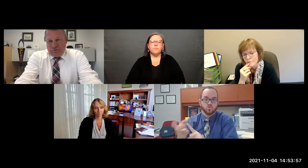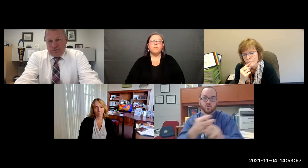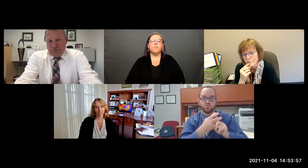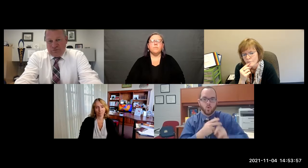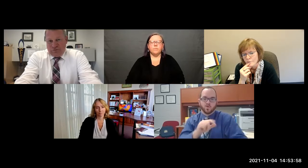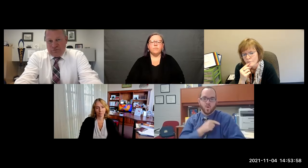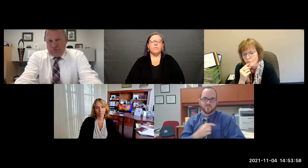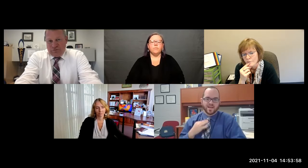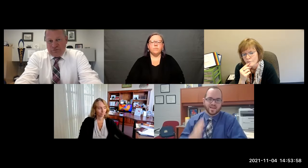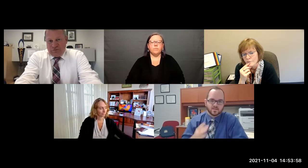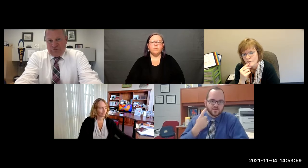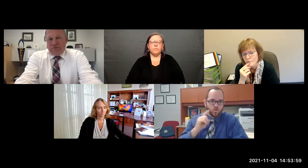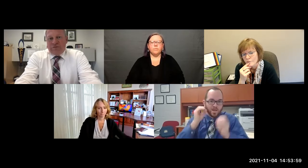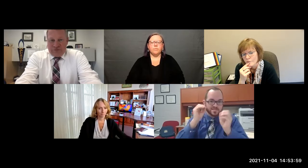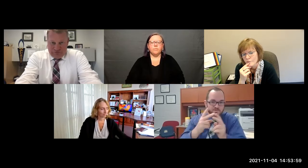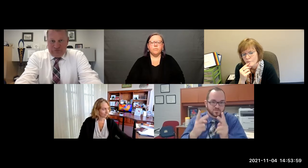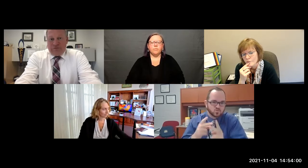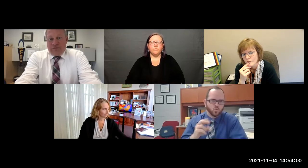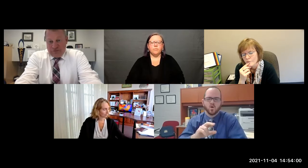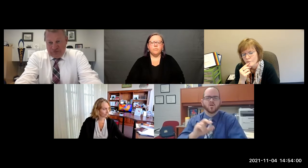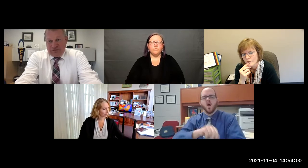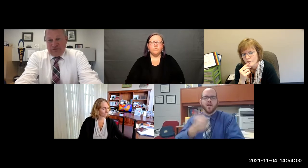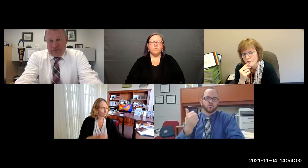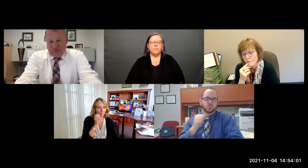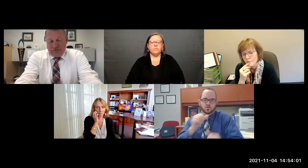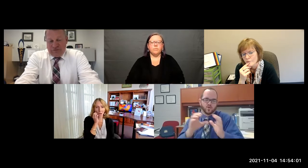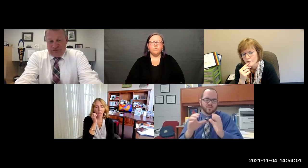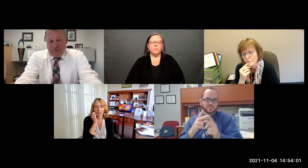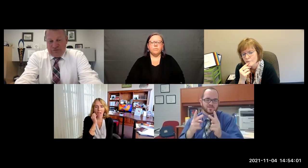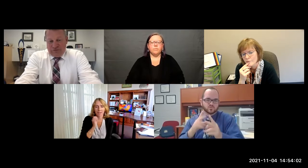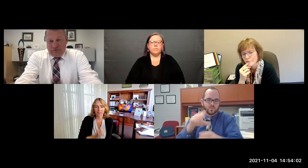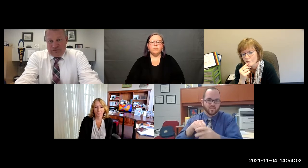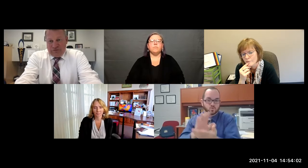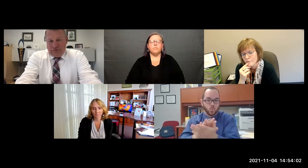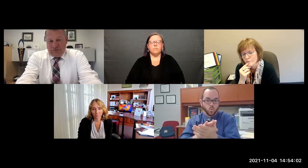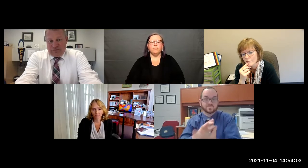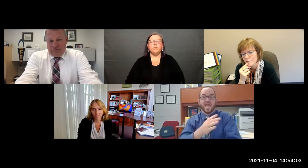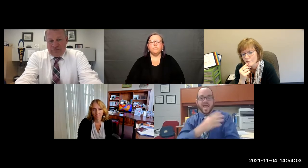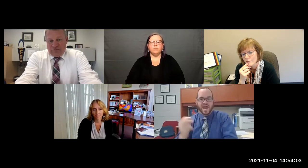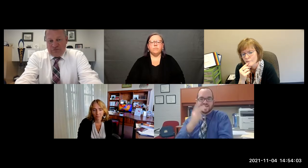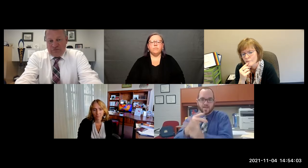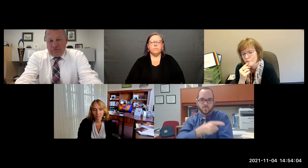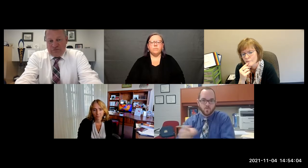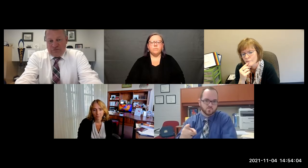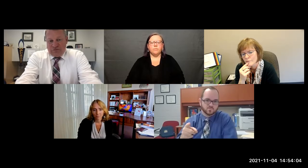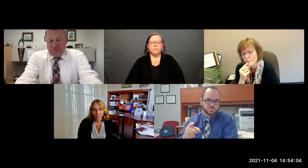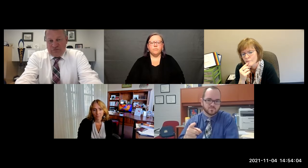about the challenges there, the struggles for recruiting qualified candidates for teaching positions and teachers who are qualified